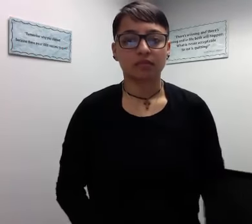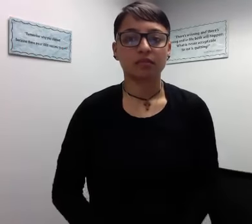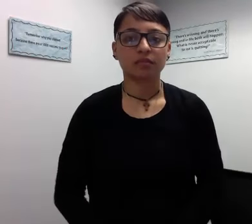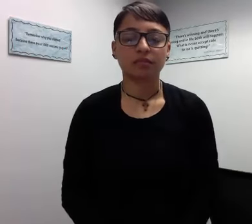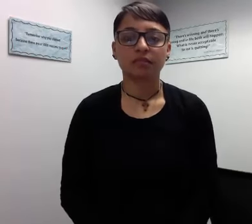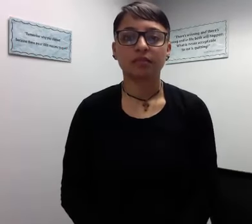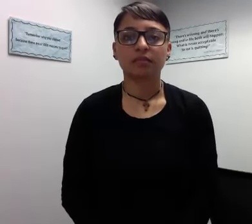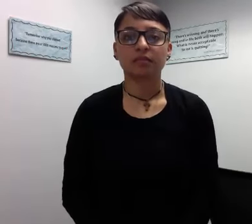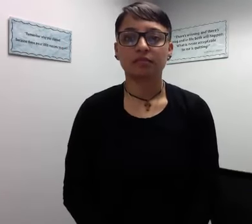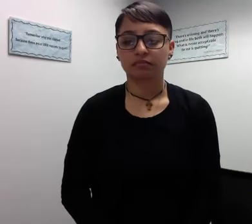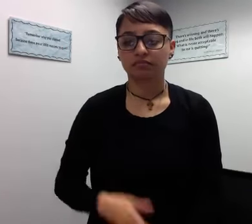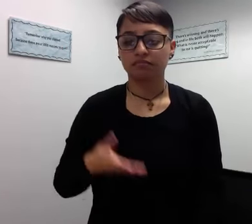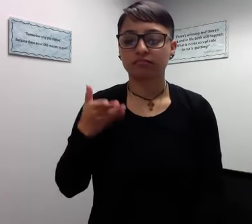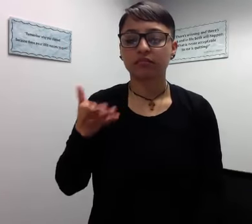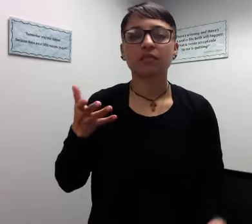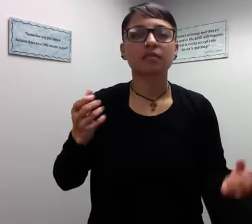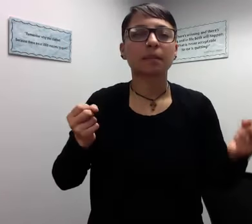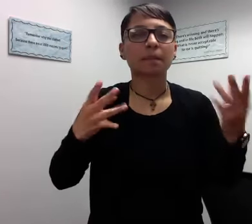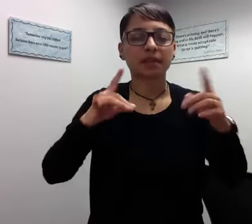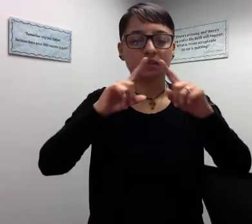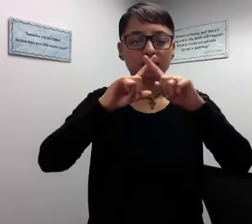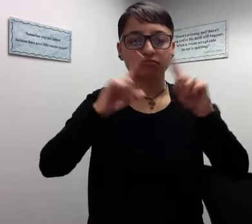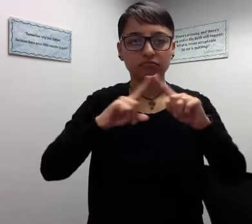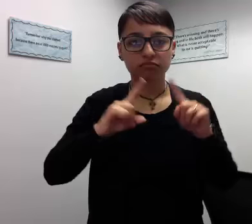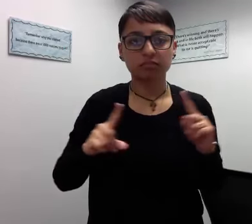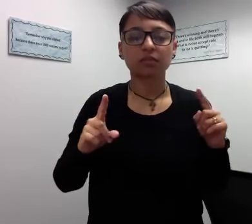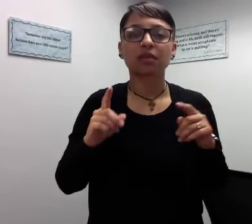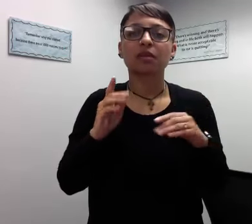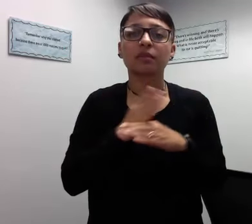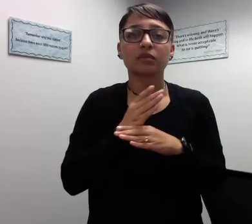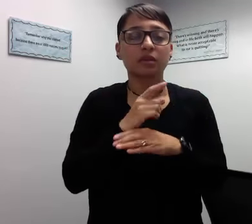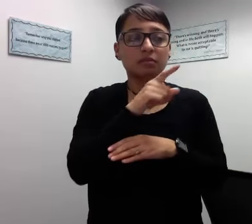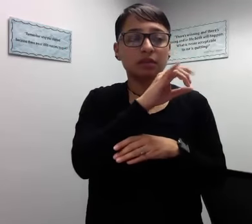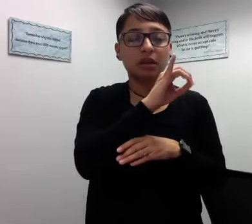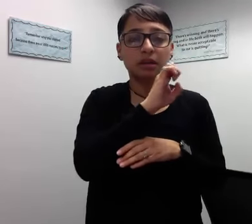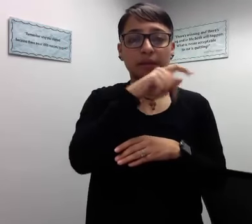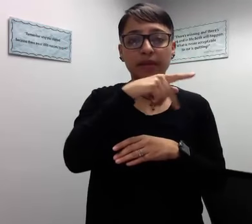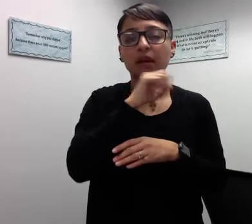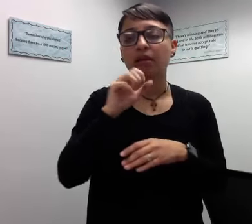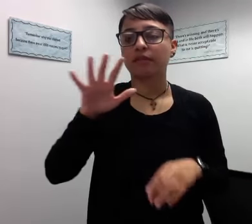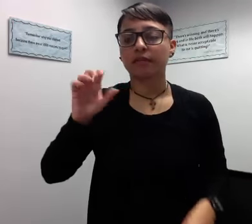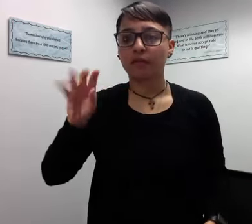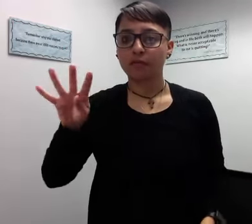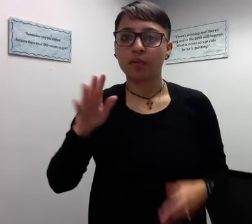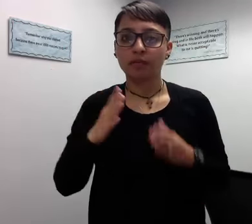There are many differences between an IEP and a 504 plan. The first and